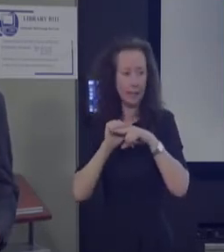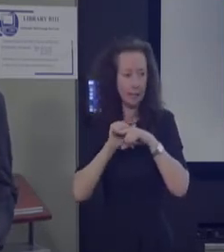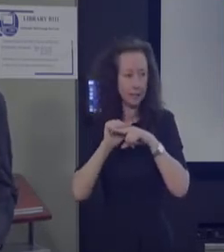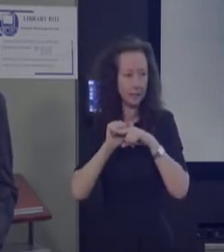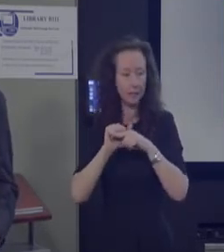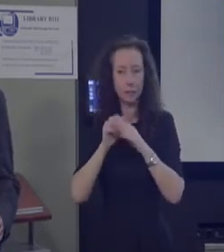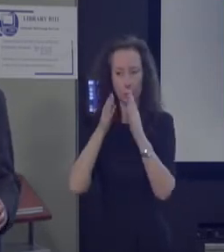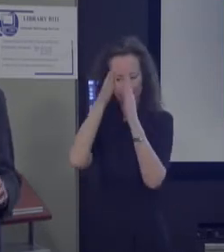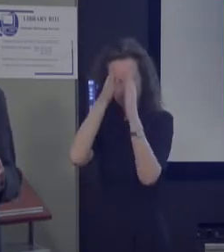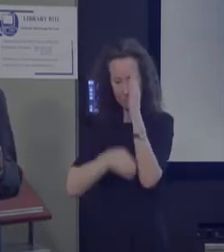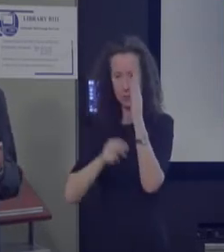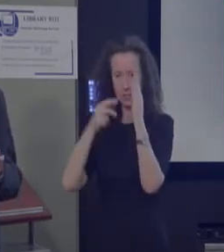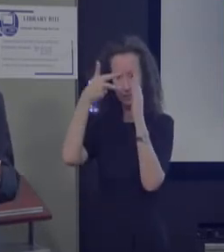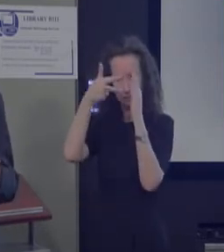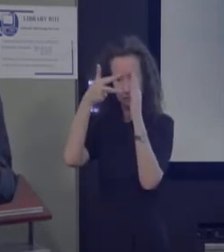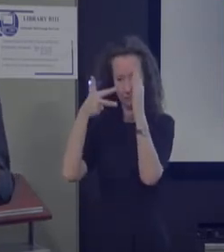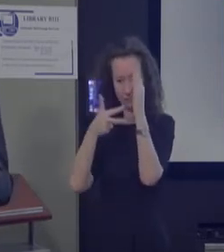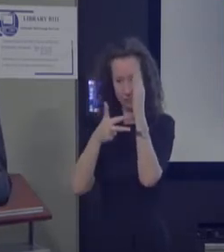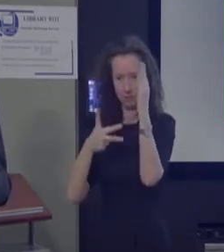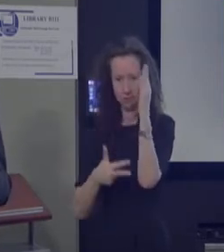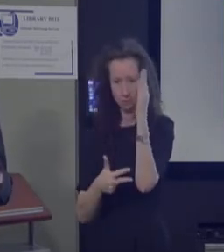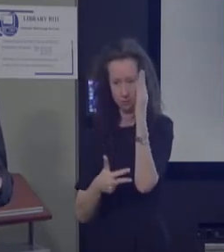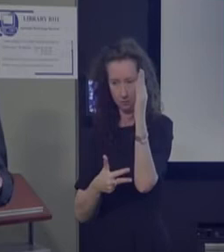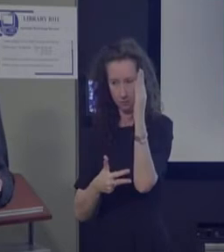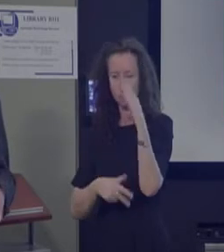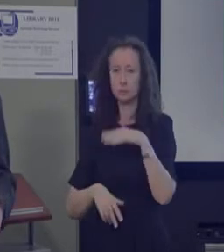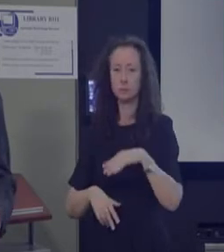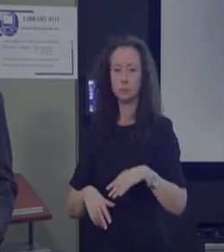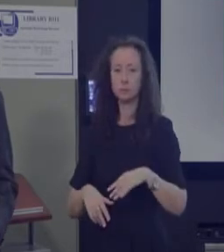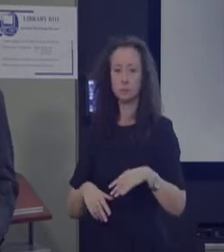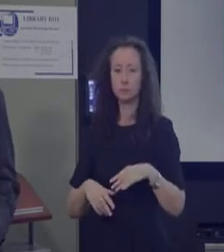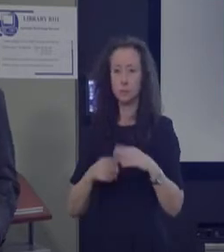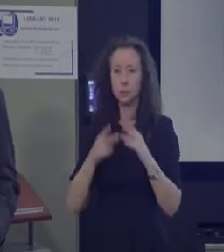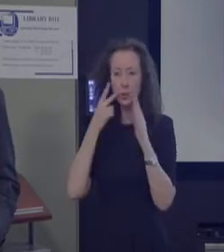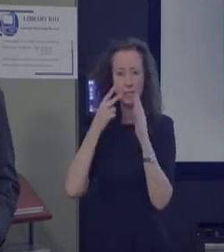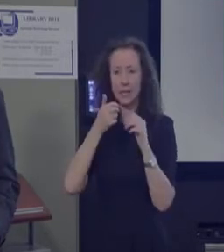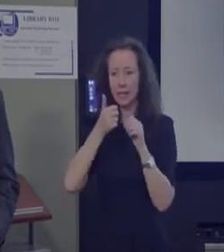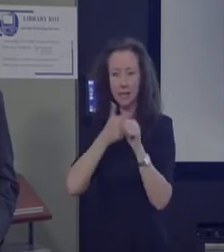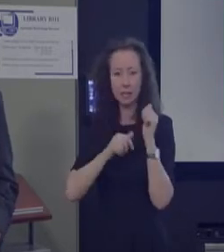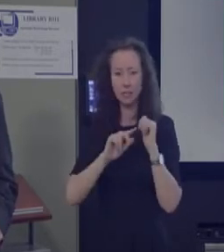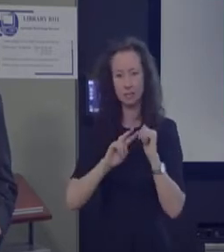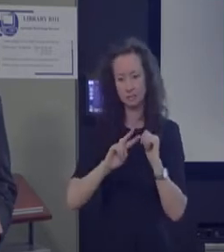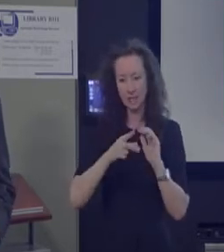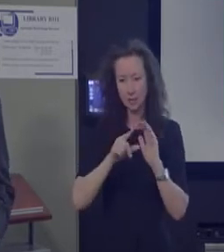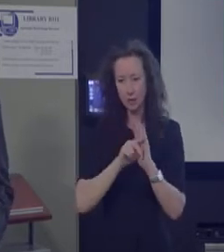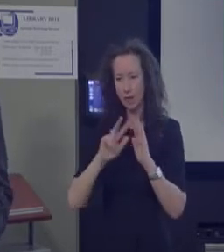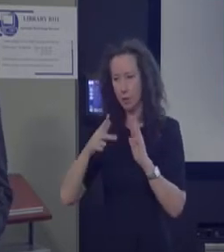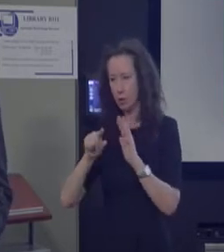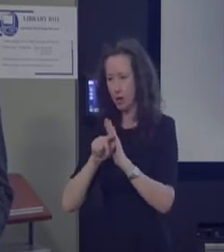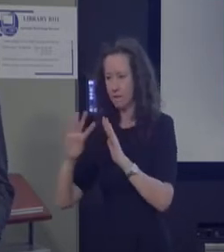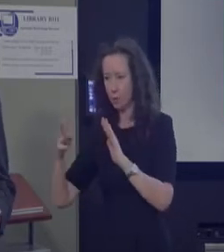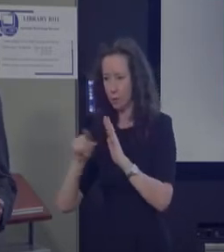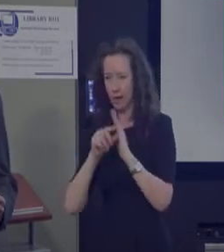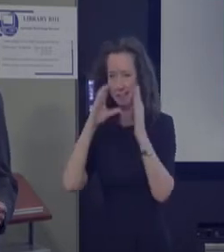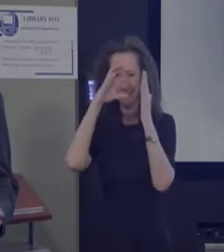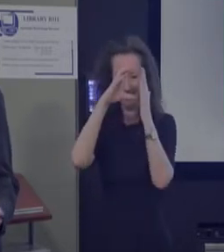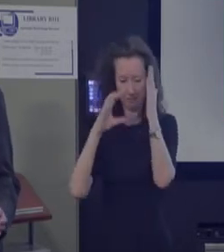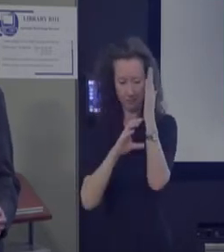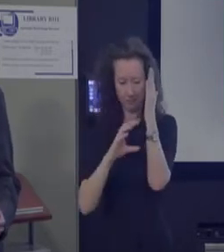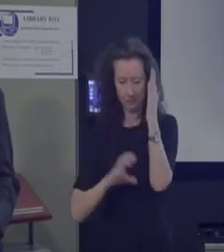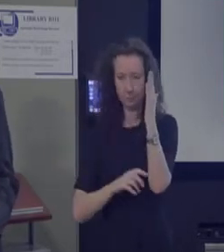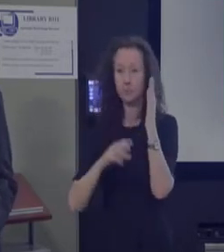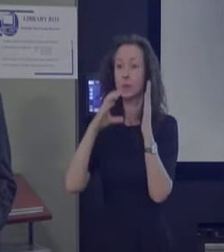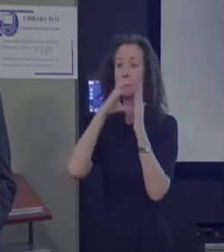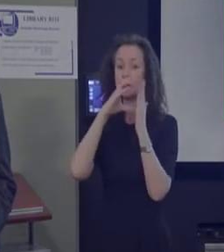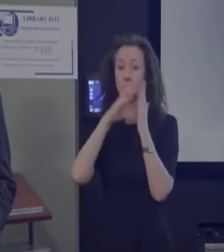of instruction, and then within each type of instruction it shows how the different grades did. As you can see, direct instruction, children in all